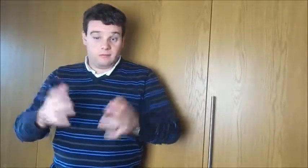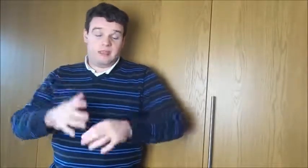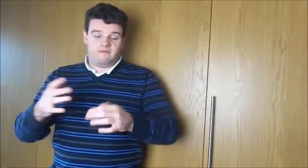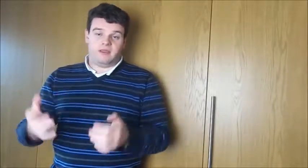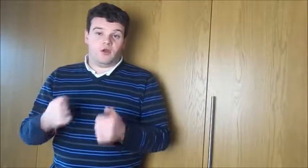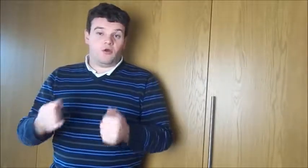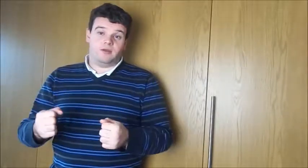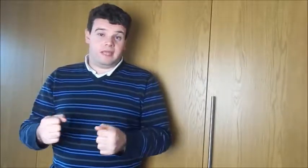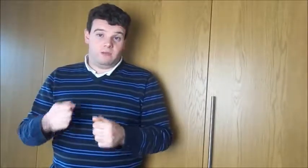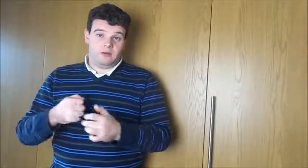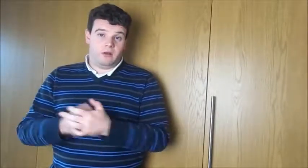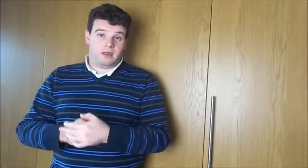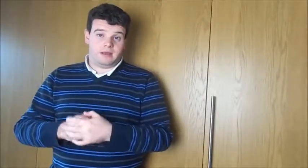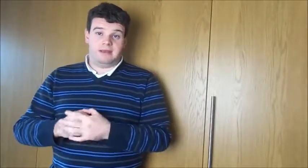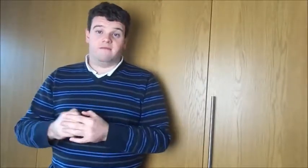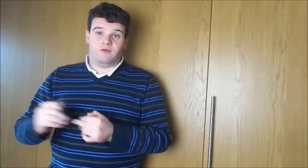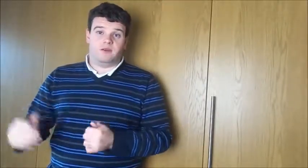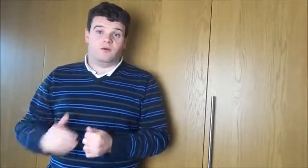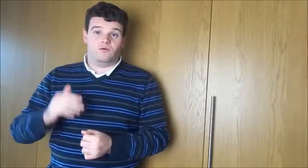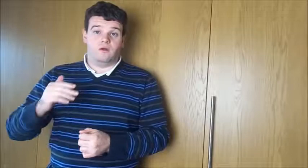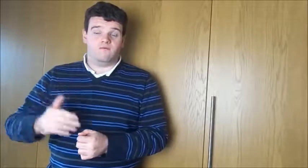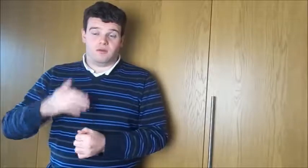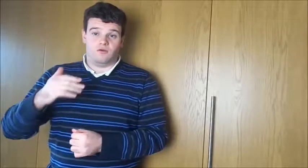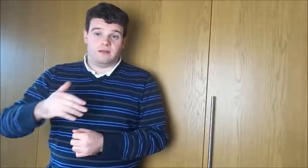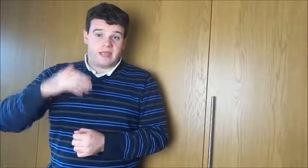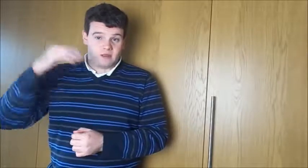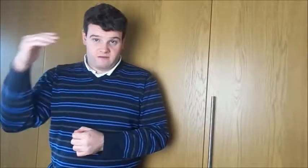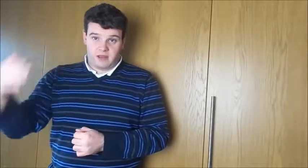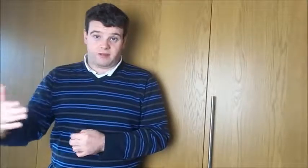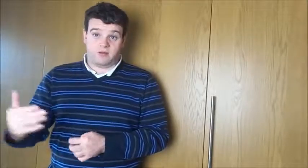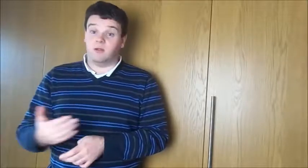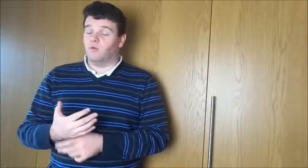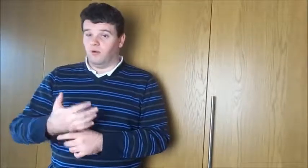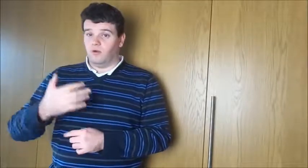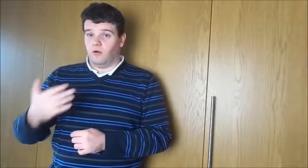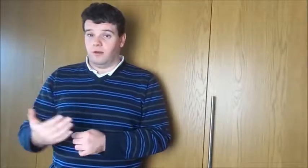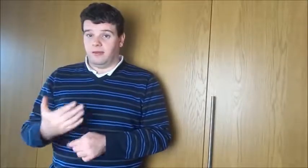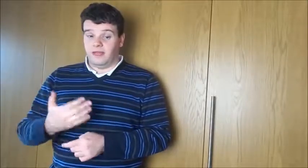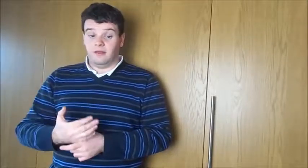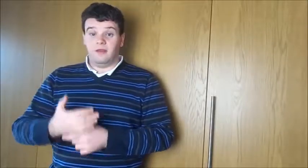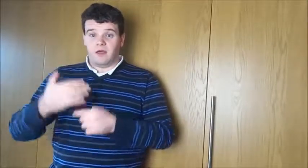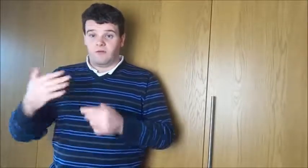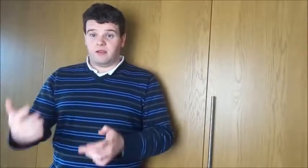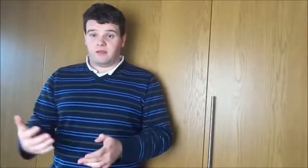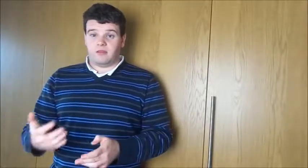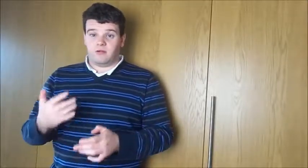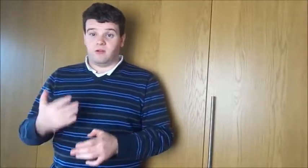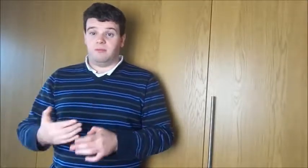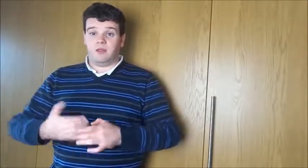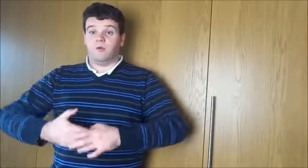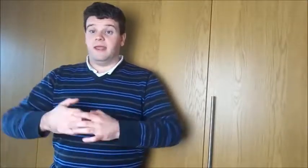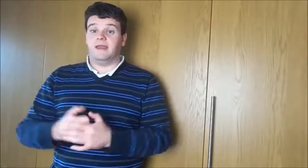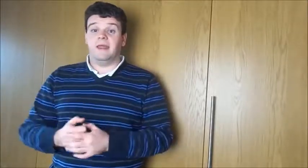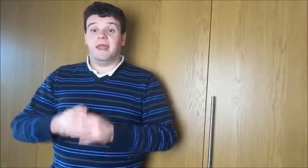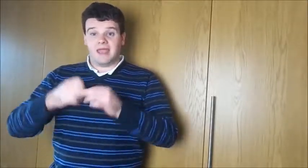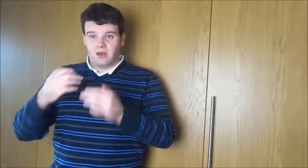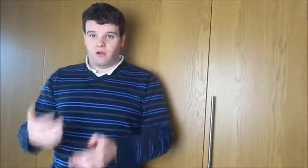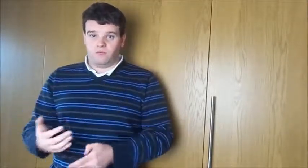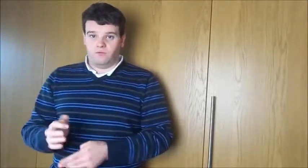if he could, he would like to live until Victoria gets of age, so she would no longer need a regency, so she would be queen in her own right,